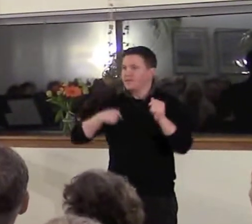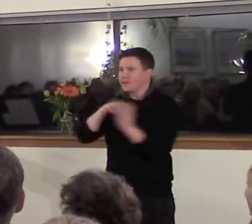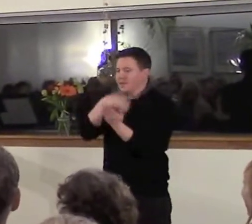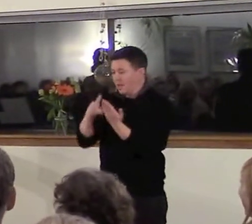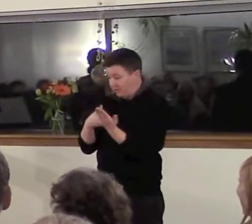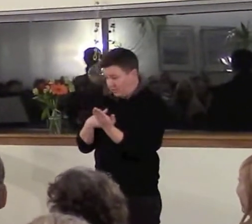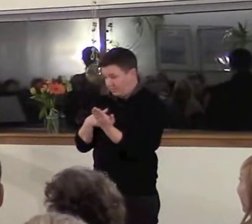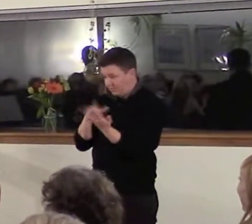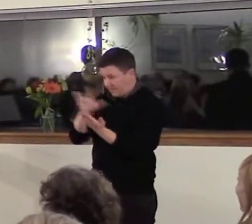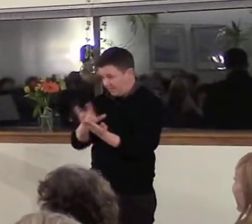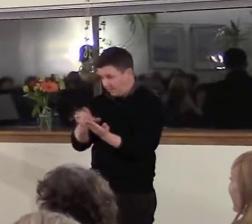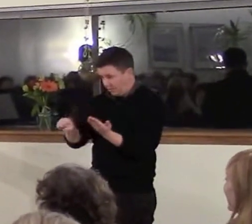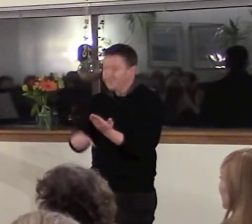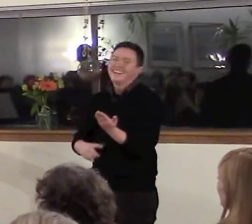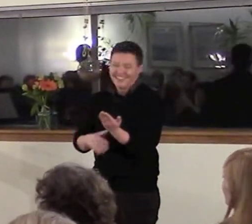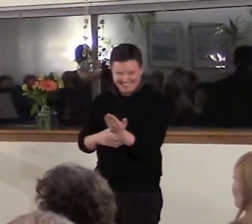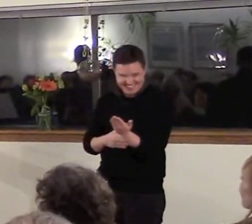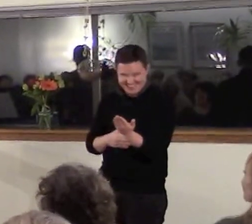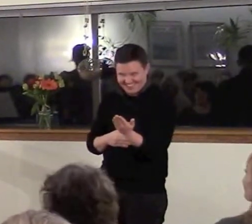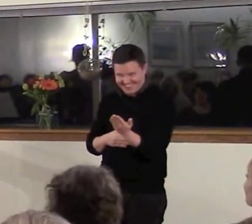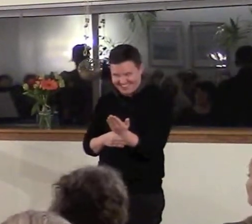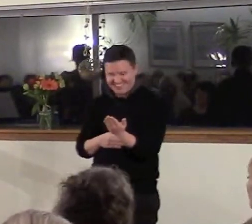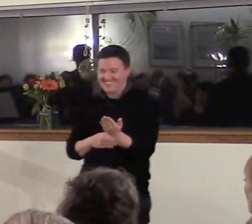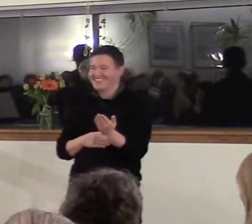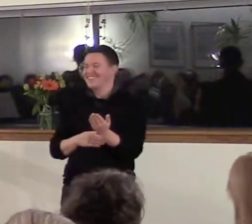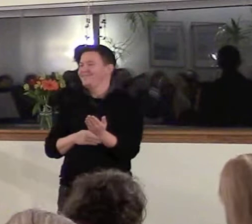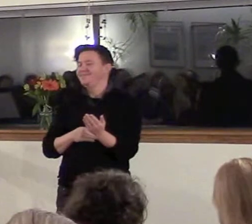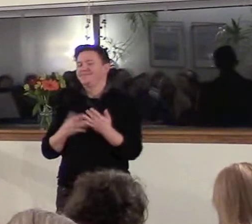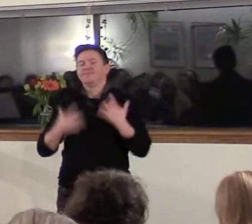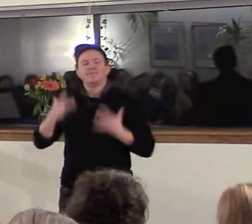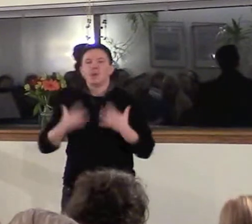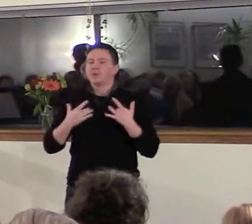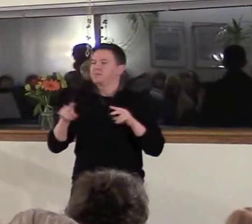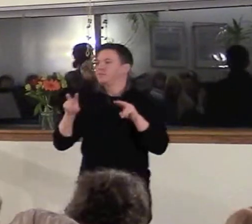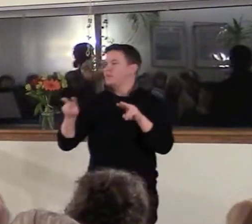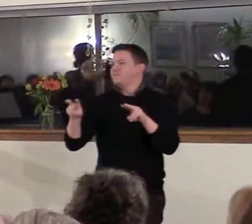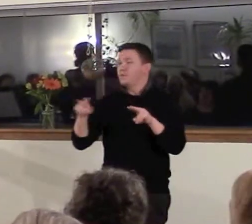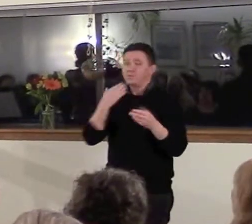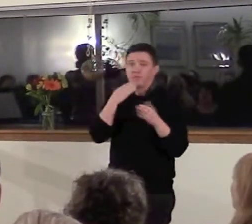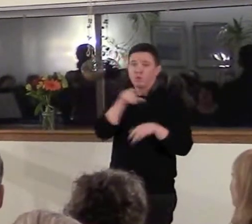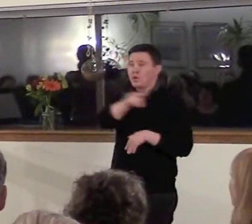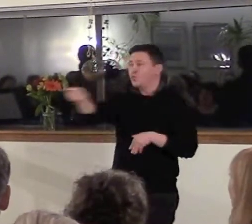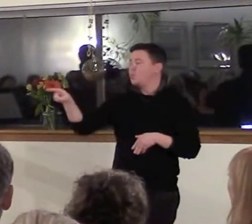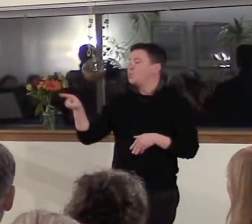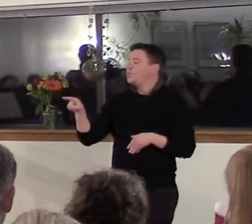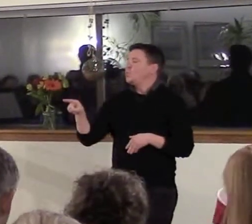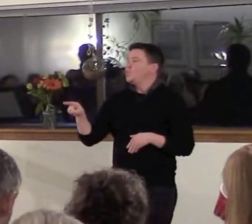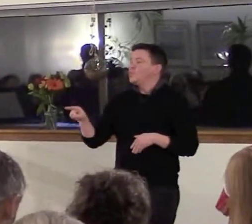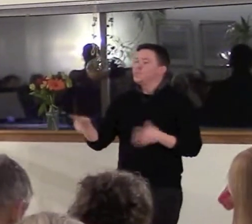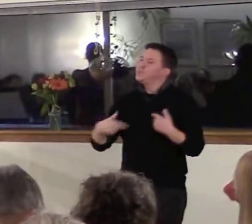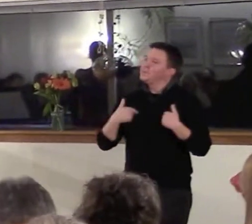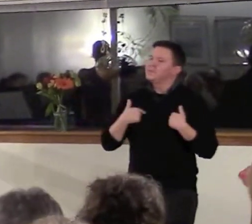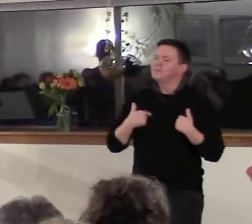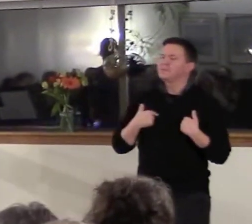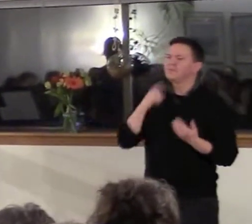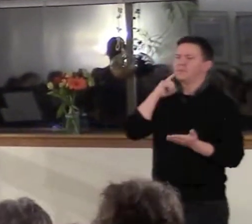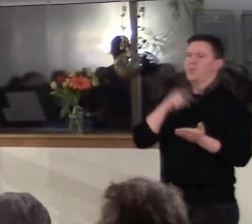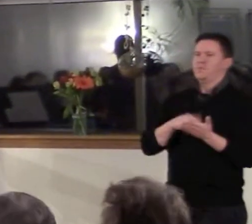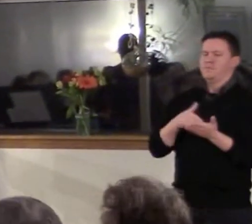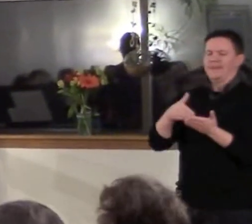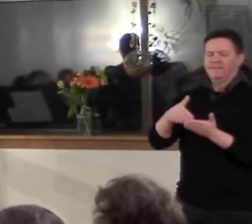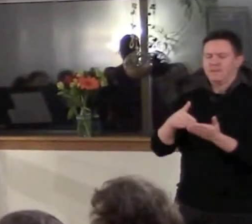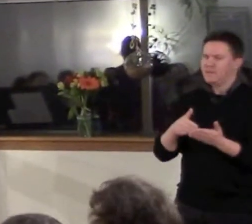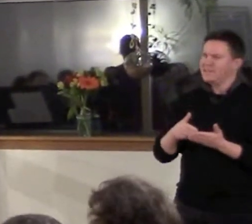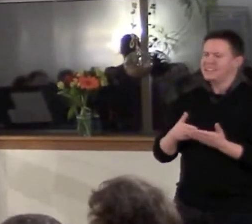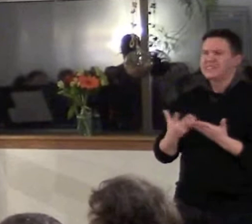calendar and then jumped at the opportunity because I don't know about you, but I often find myself feeling a